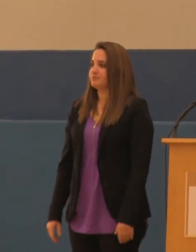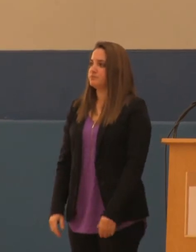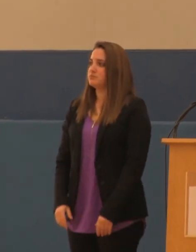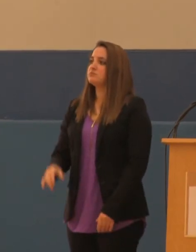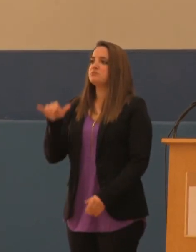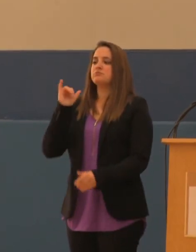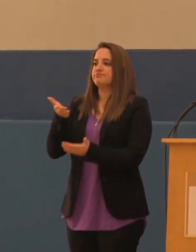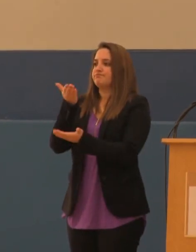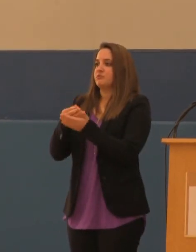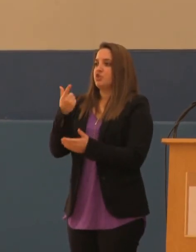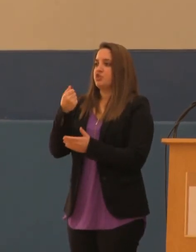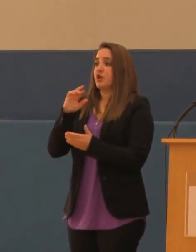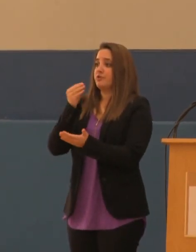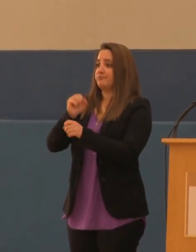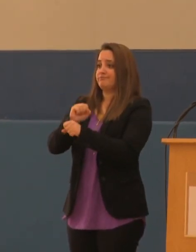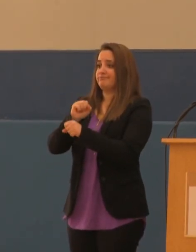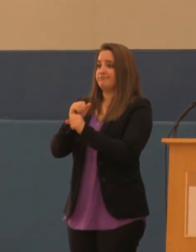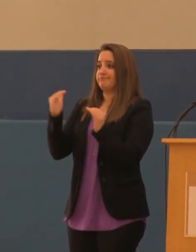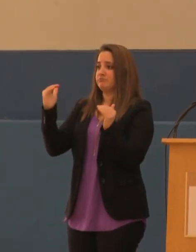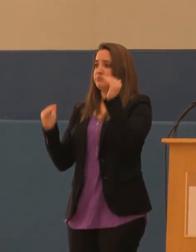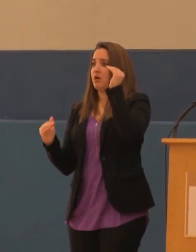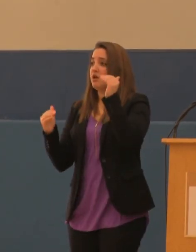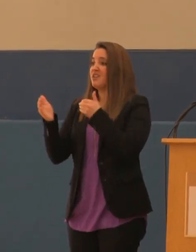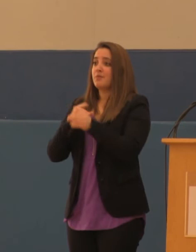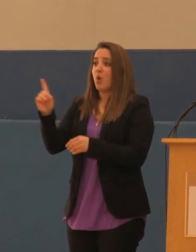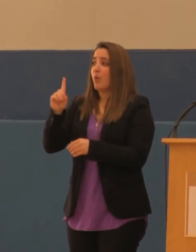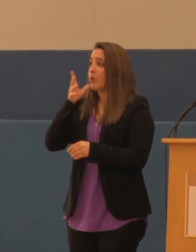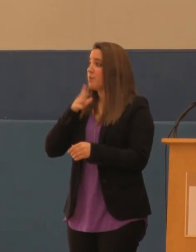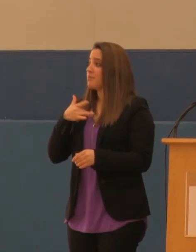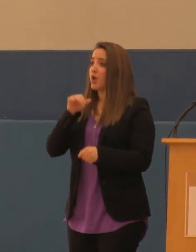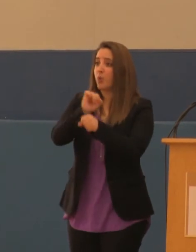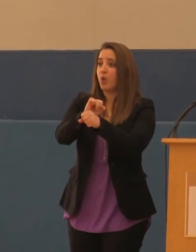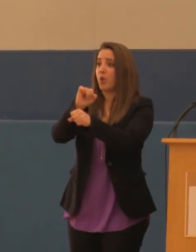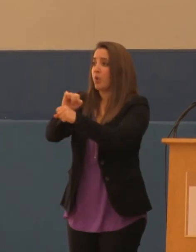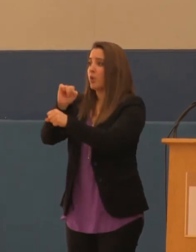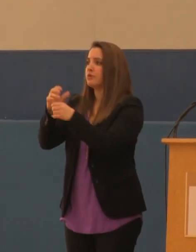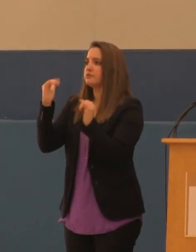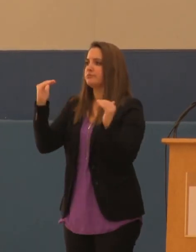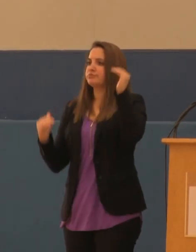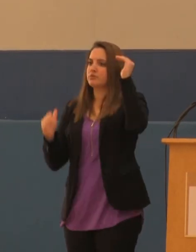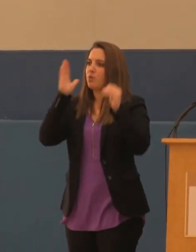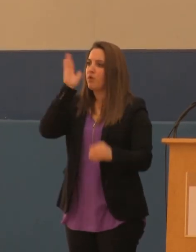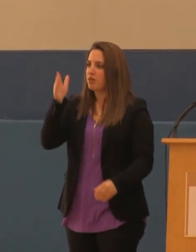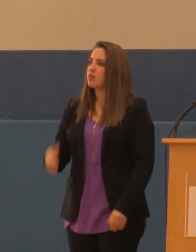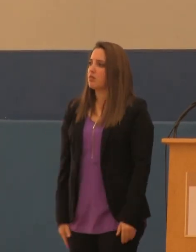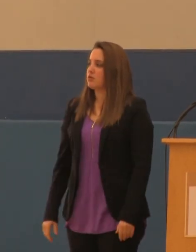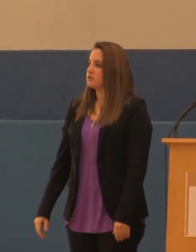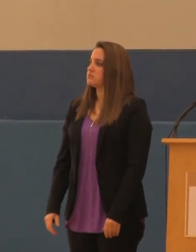a universal feature of the labor market, regardless of where women work, regardless. At the same